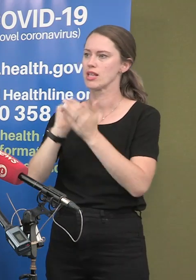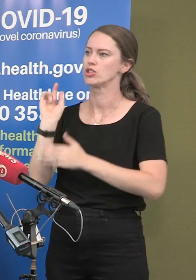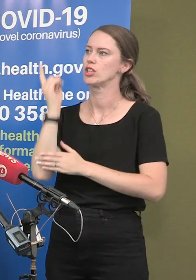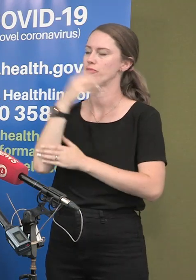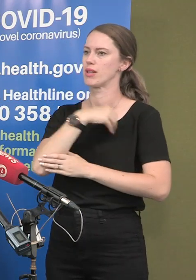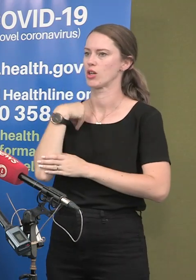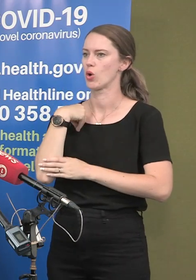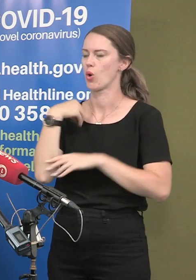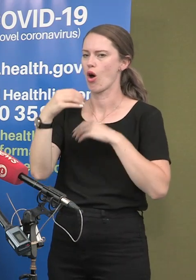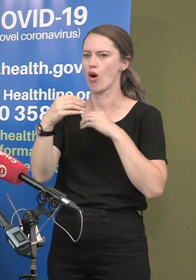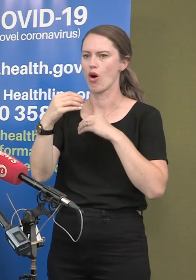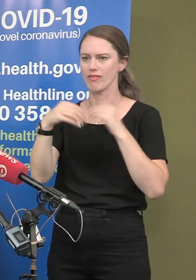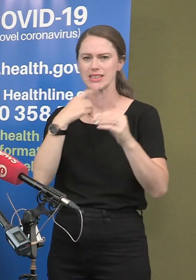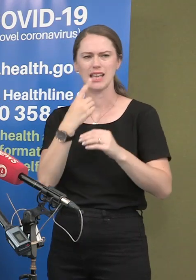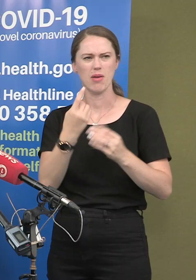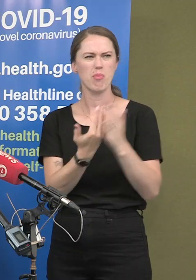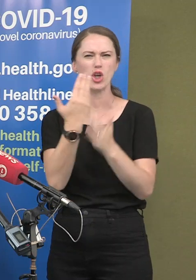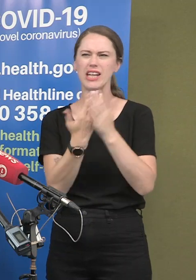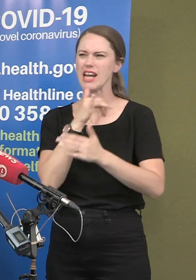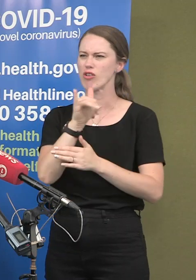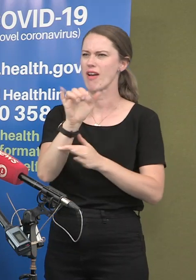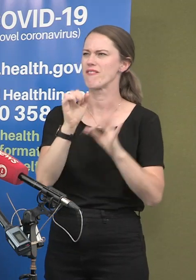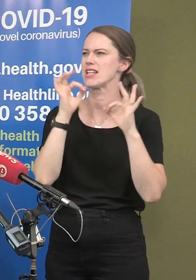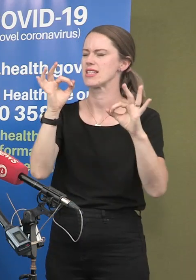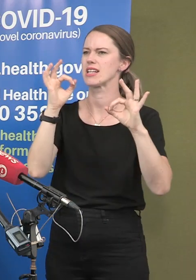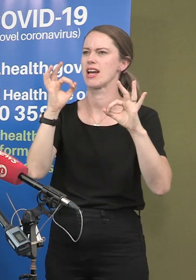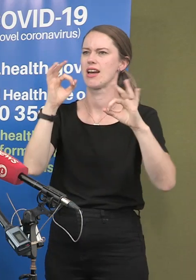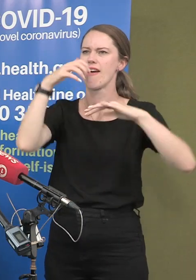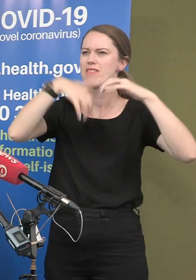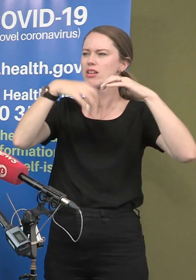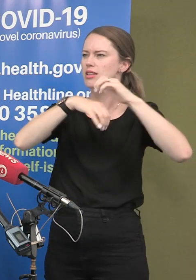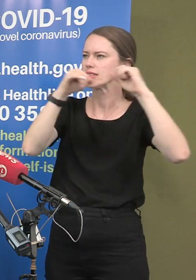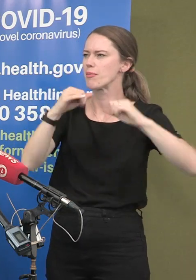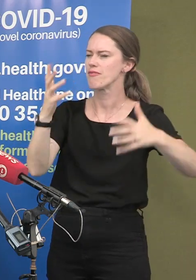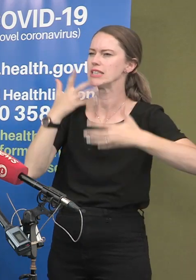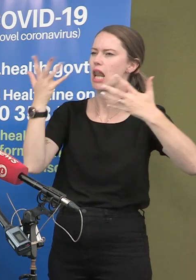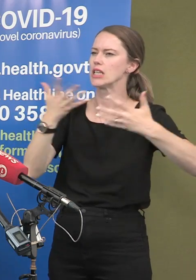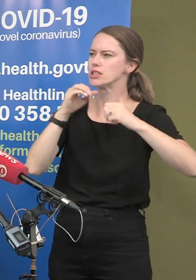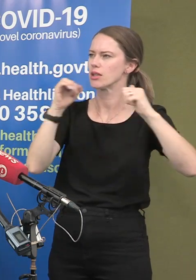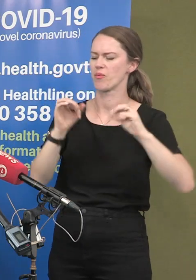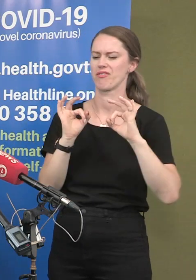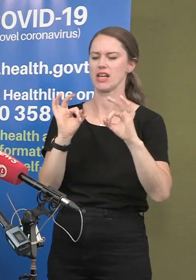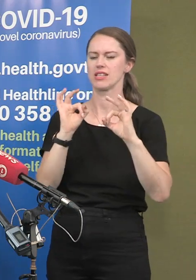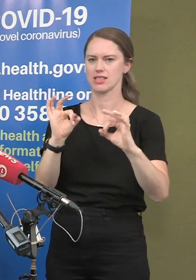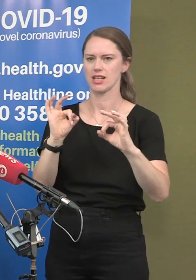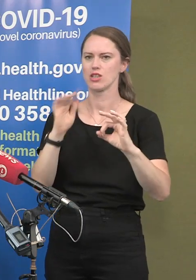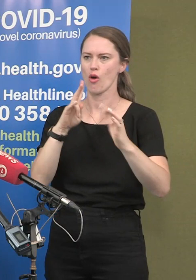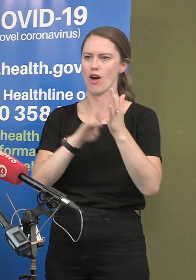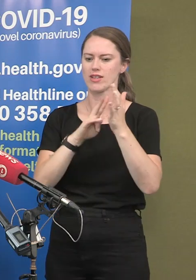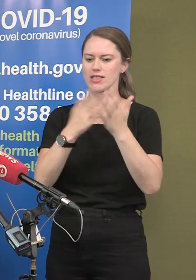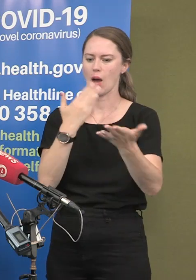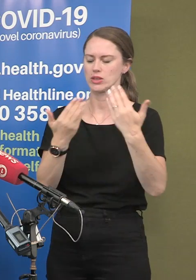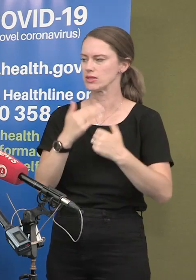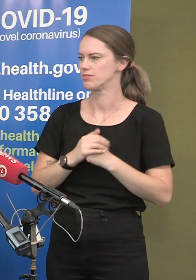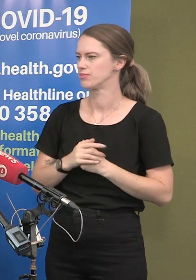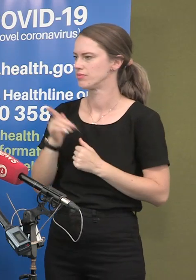say, and others, modern aircraft have fantastic filtration systems and their ventilation systems that filter out viruses. As